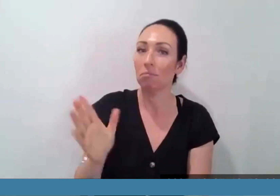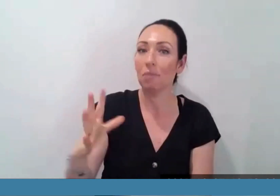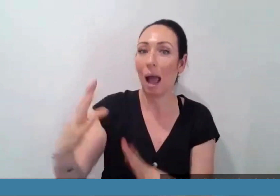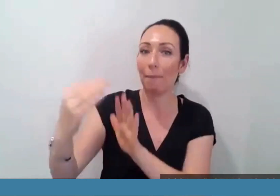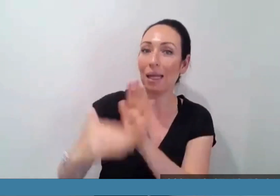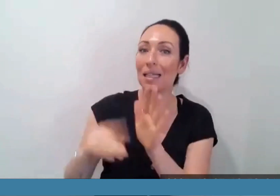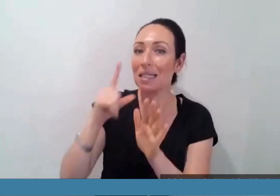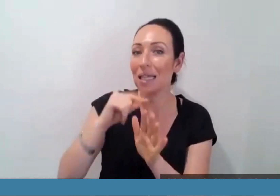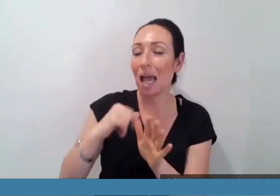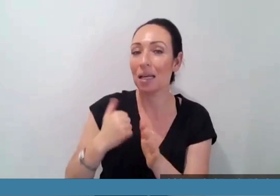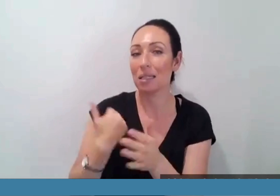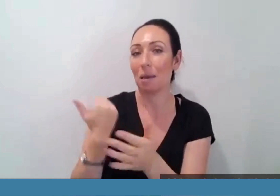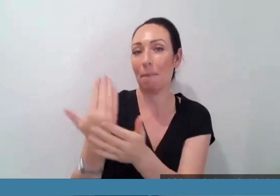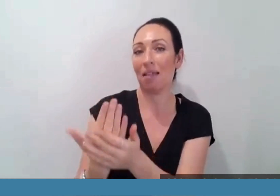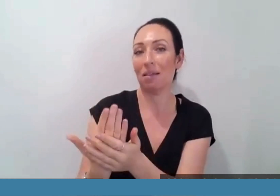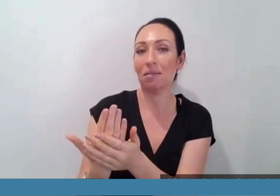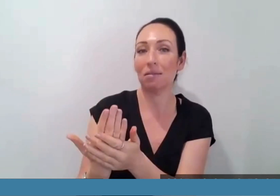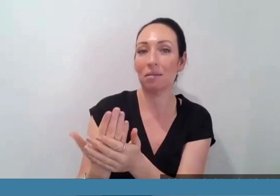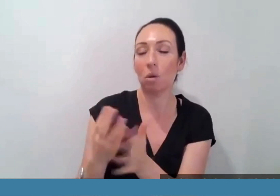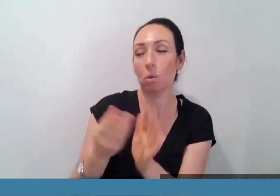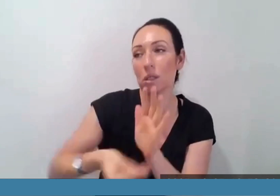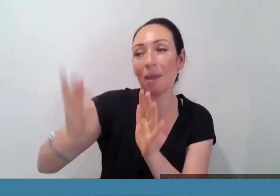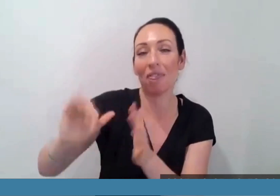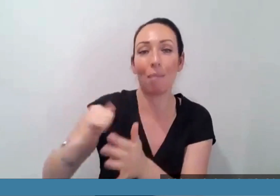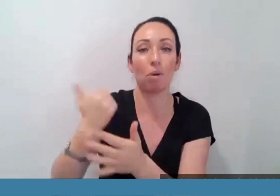area of interest within a broader topic.